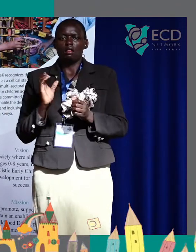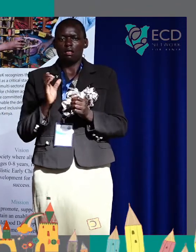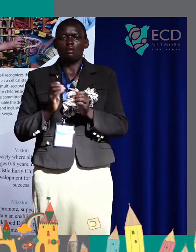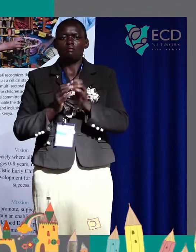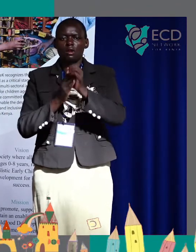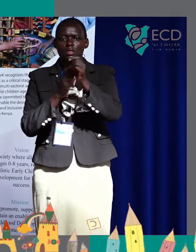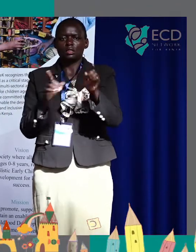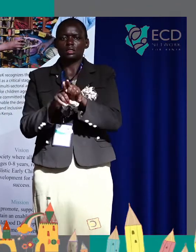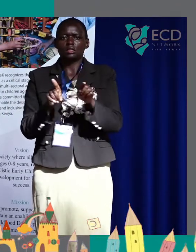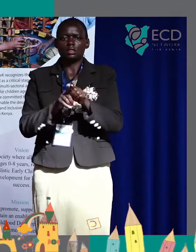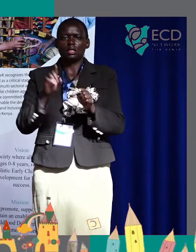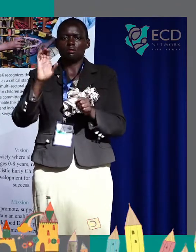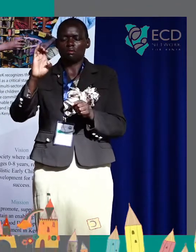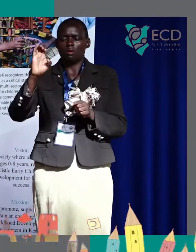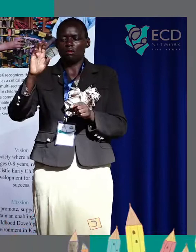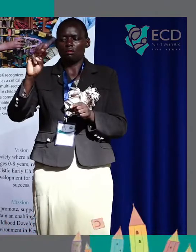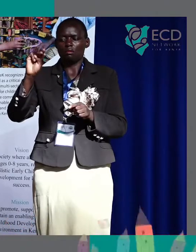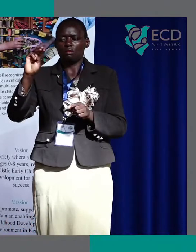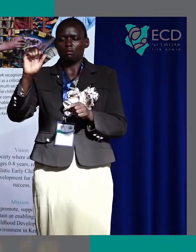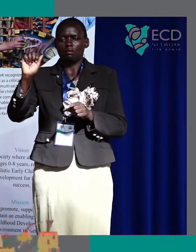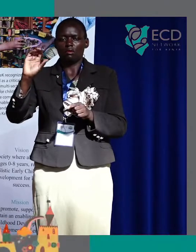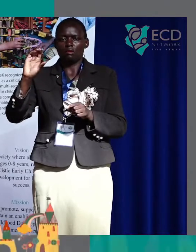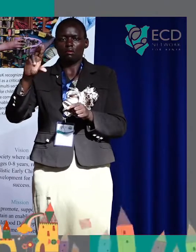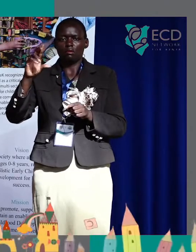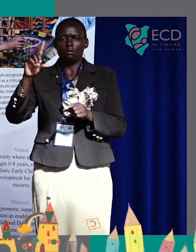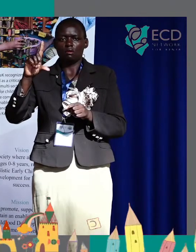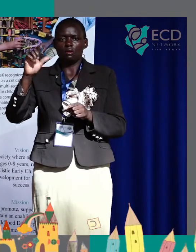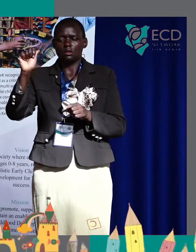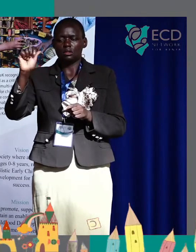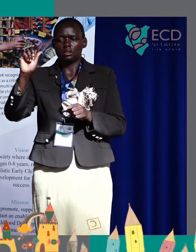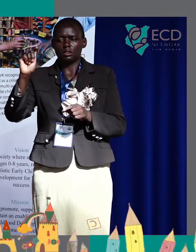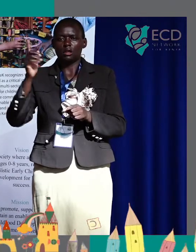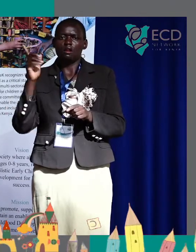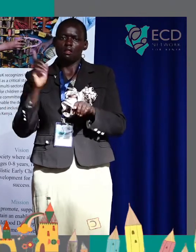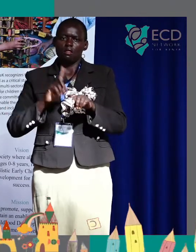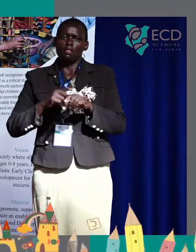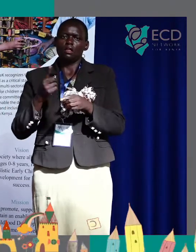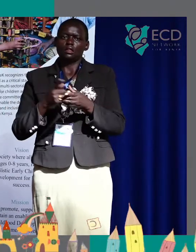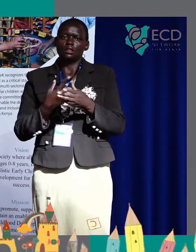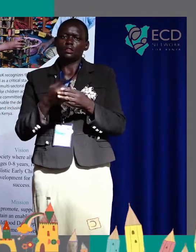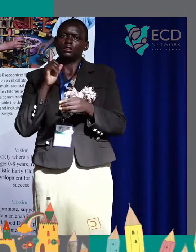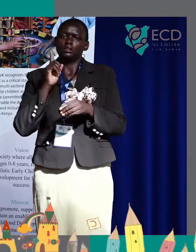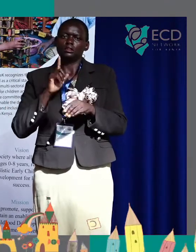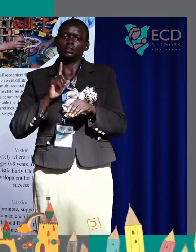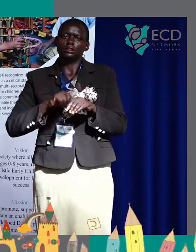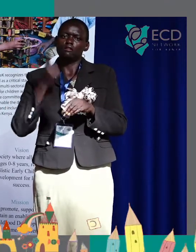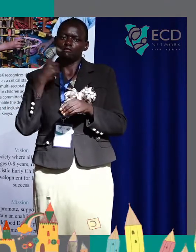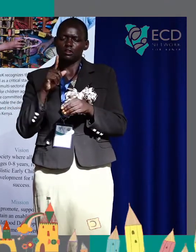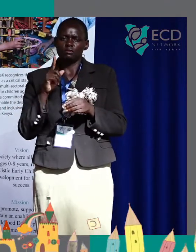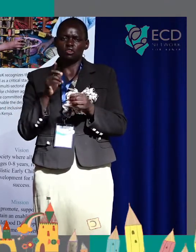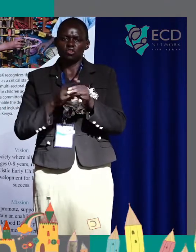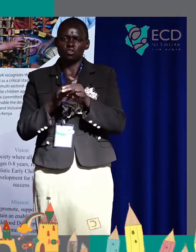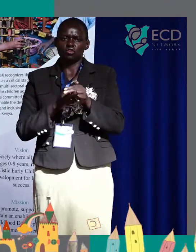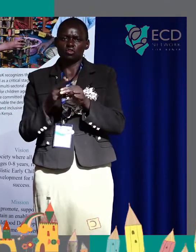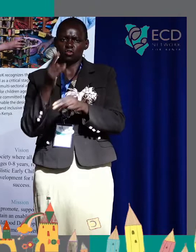Immaculate Salaon. After we are done with that, which will be at about 12:30, it is